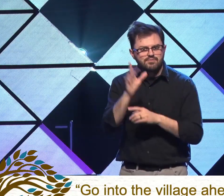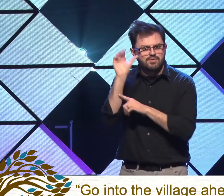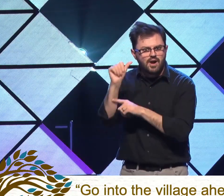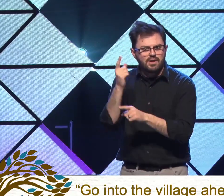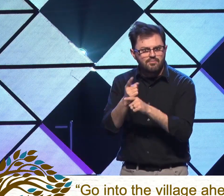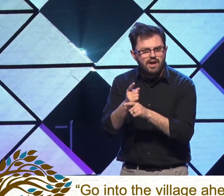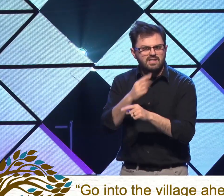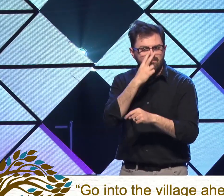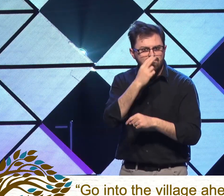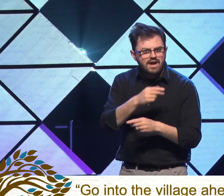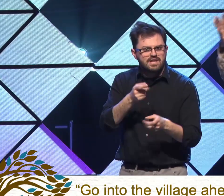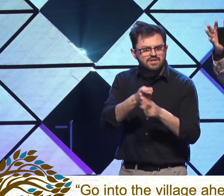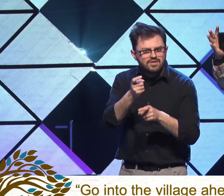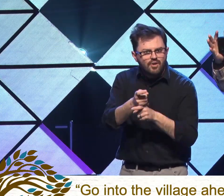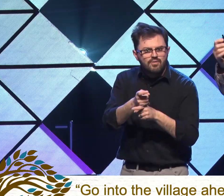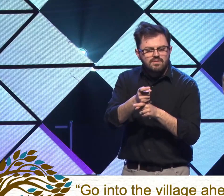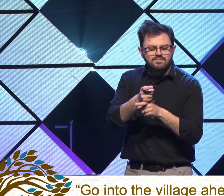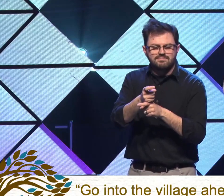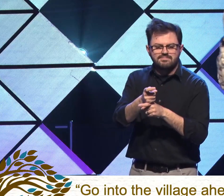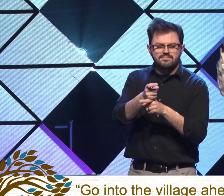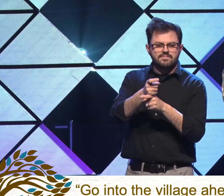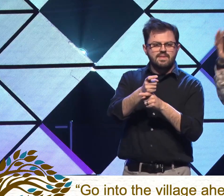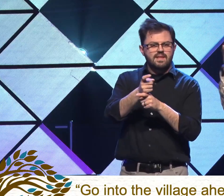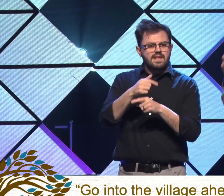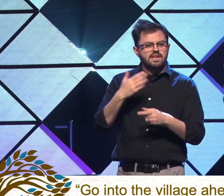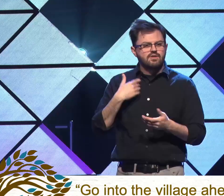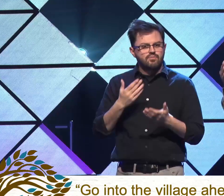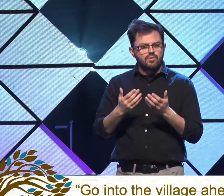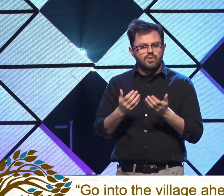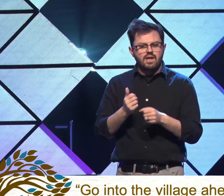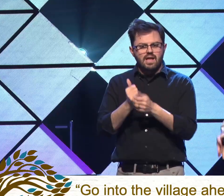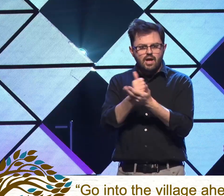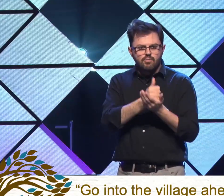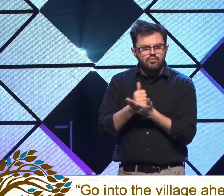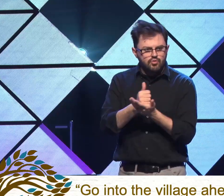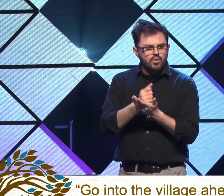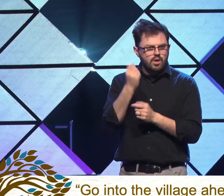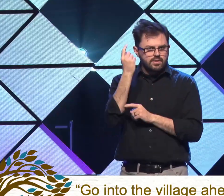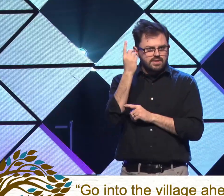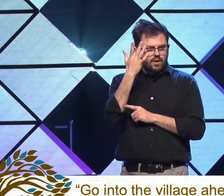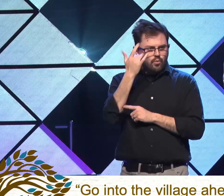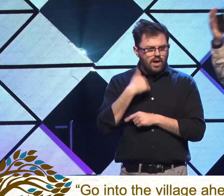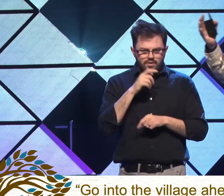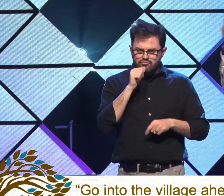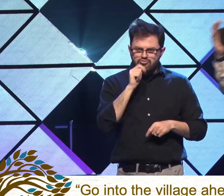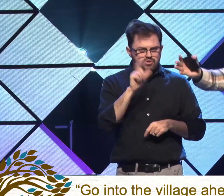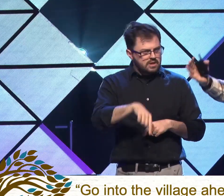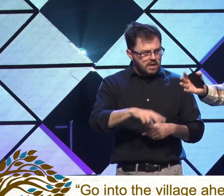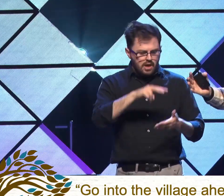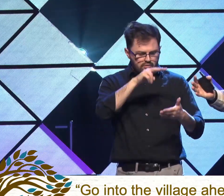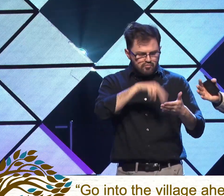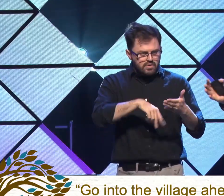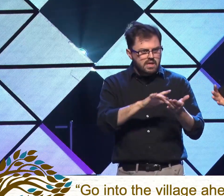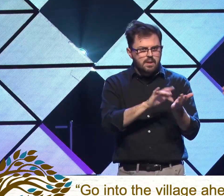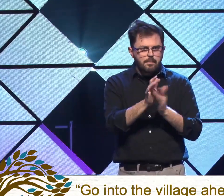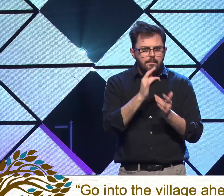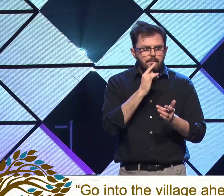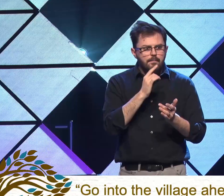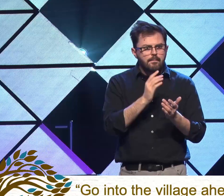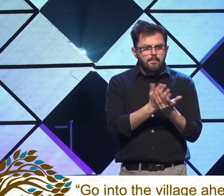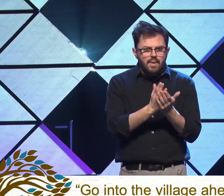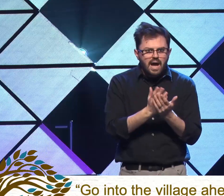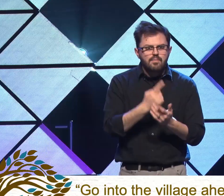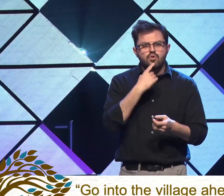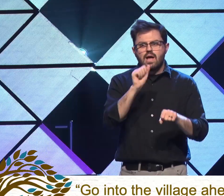All right? And it's going to help illuminate why you should not read the Bible literally, but you should read it as a beautiful metaphor for life,